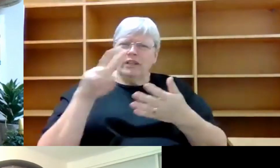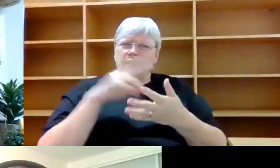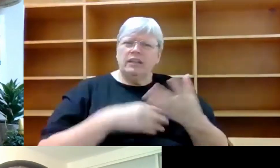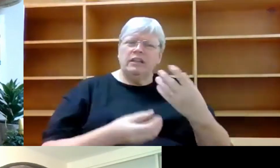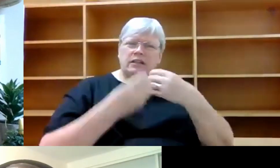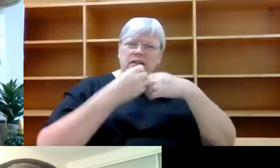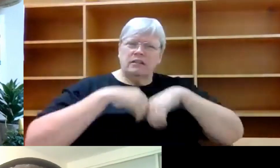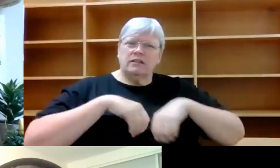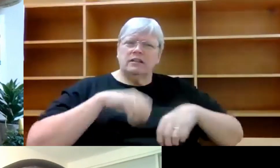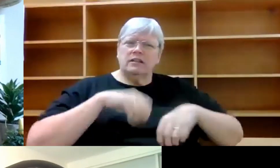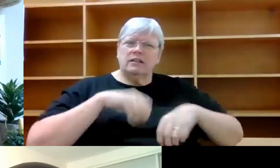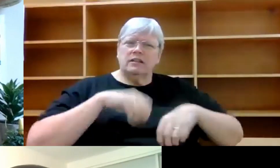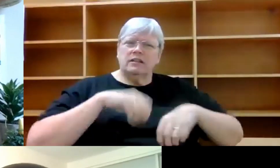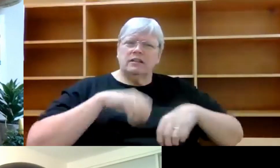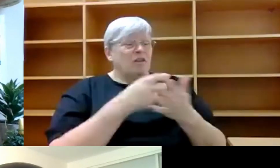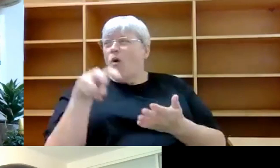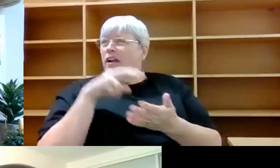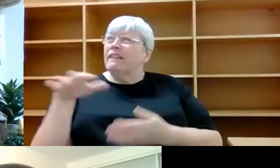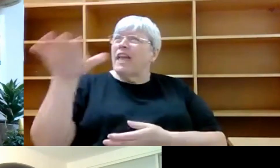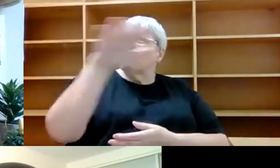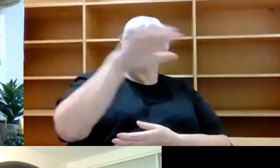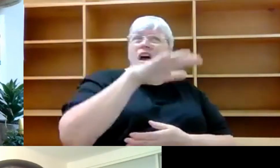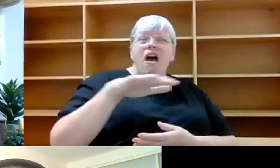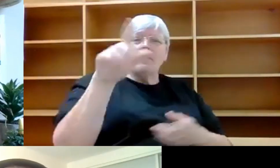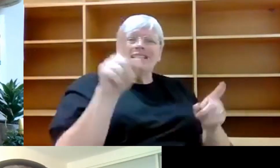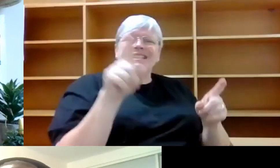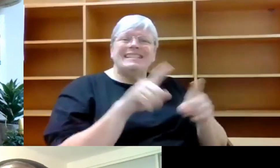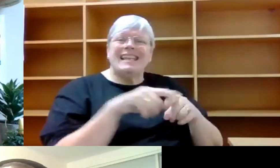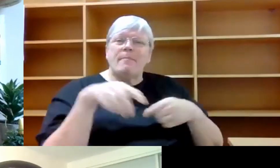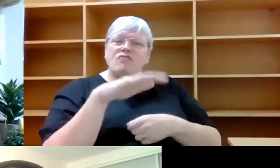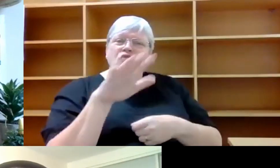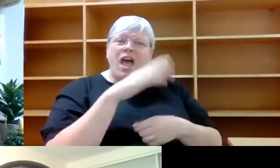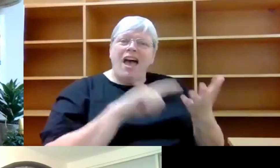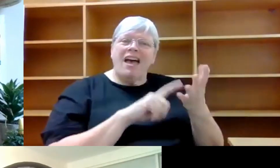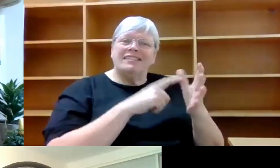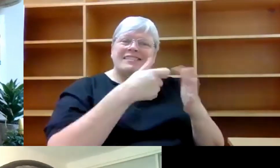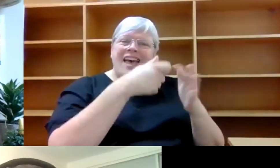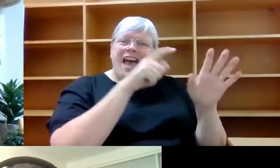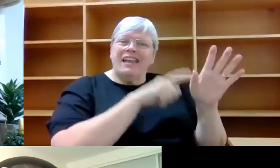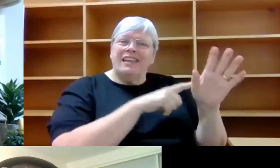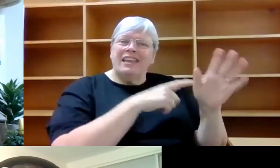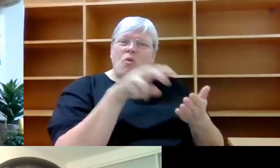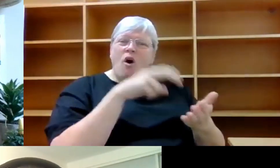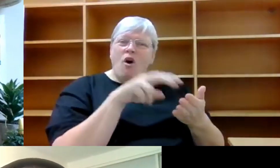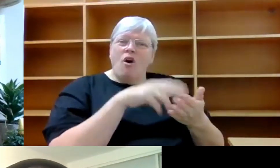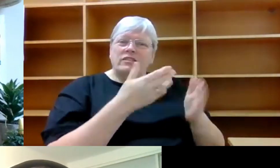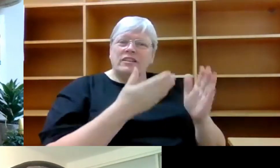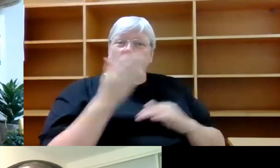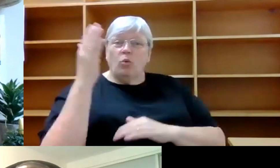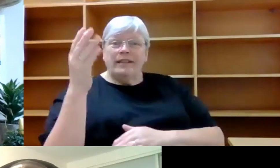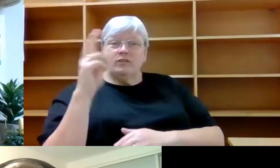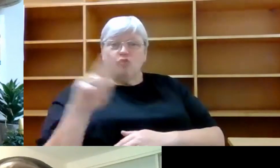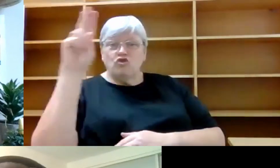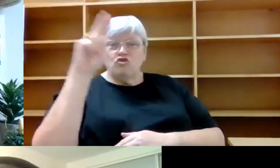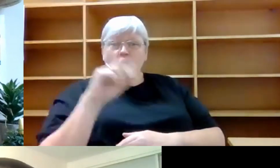was just walking the lands that Tacky walked and going to the North Coast to where